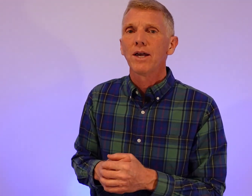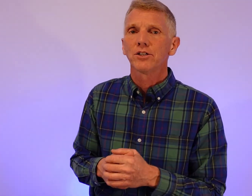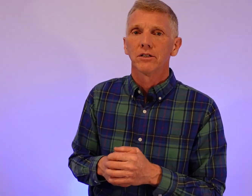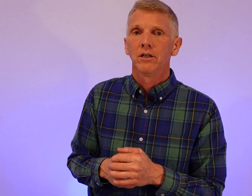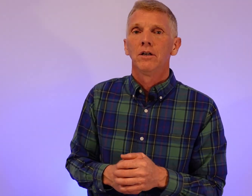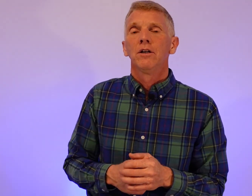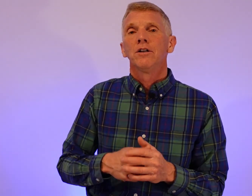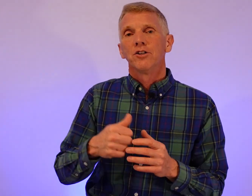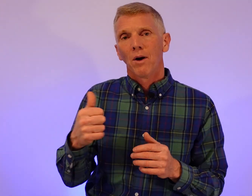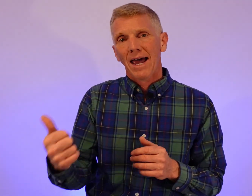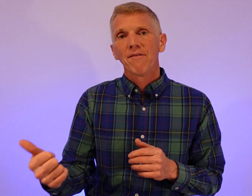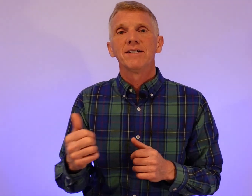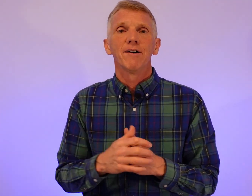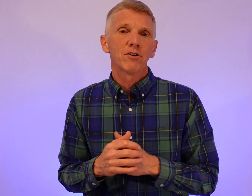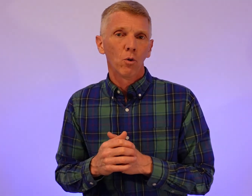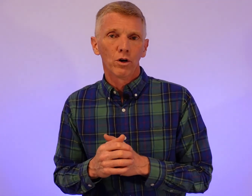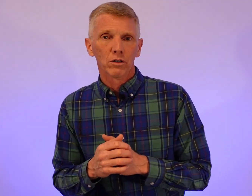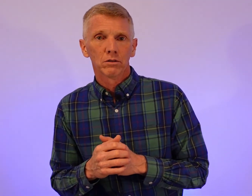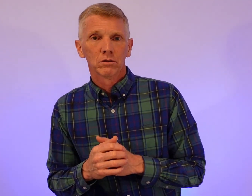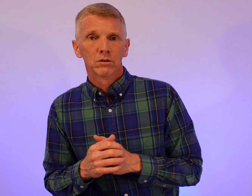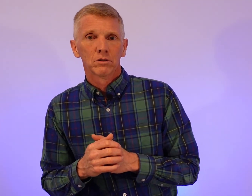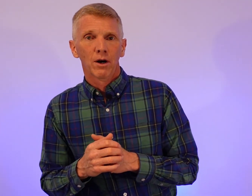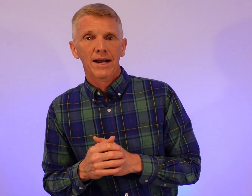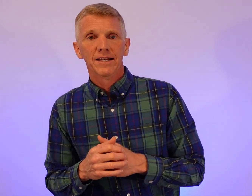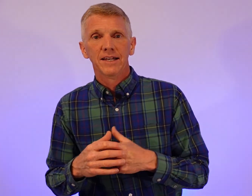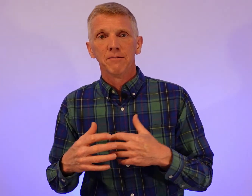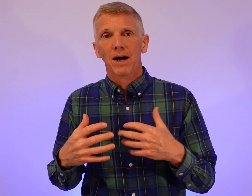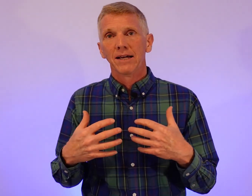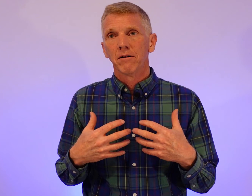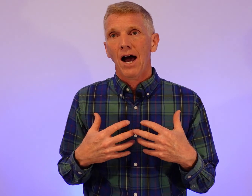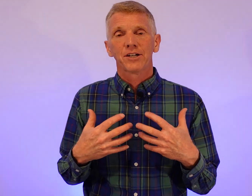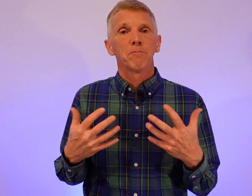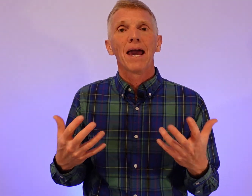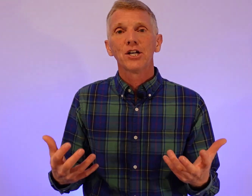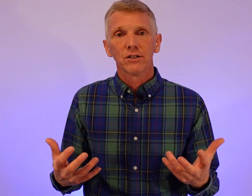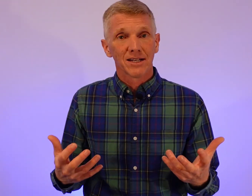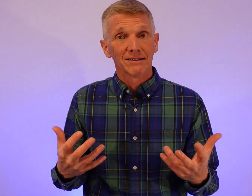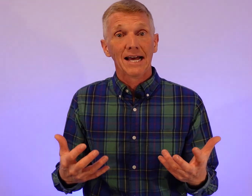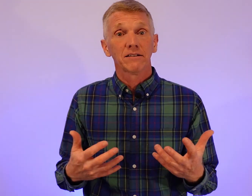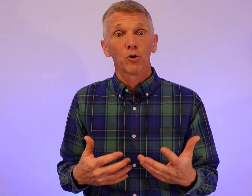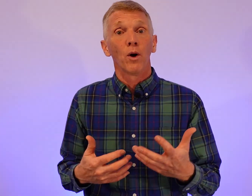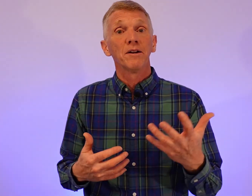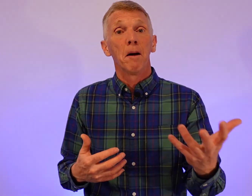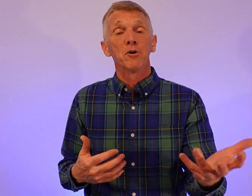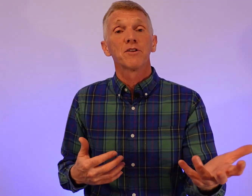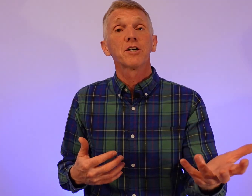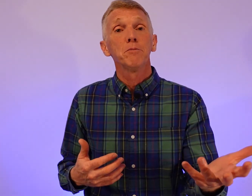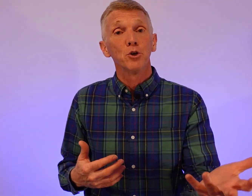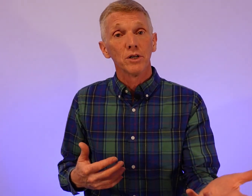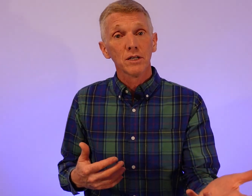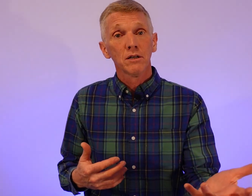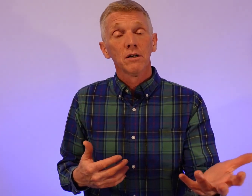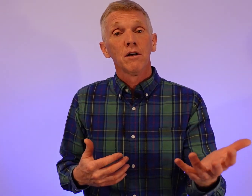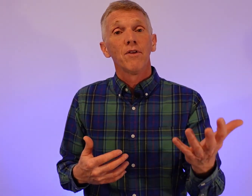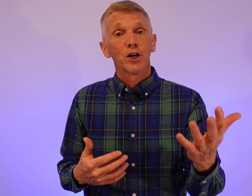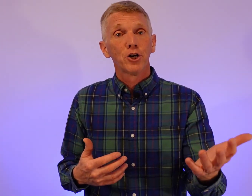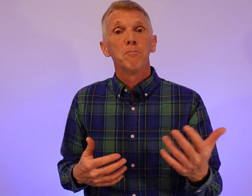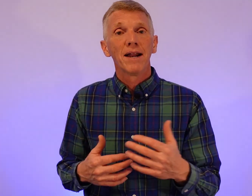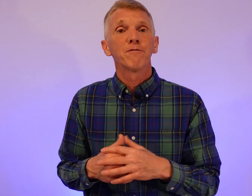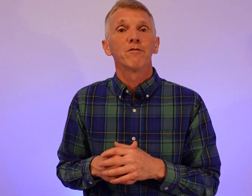situation. Do I have a deaf coworker, right? In my occupation, is that likely I'll run into members of the community that could benefit from